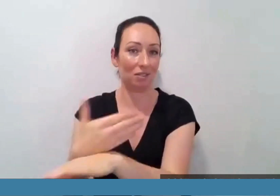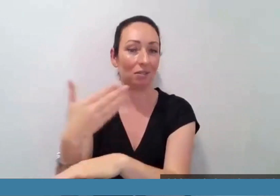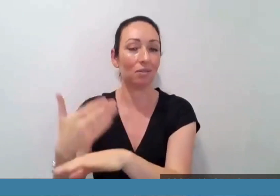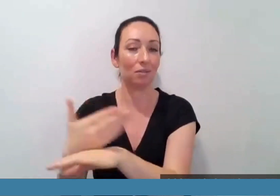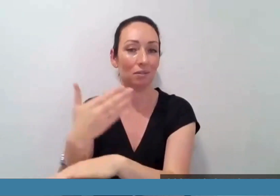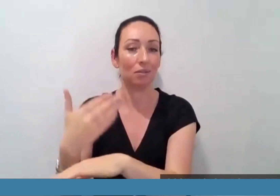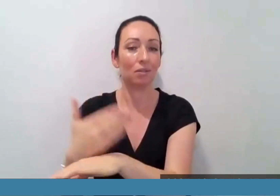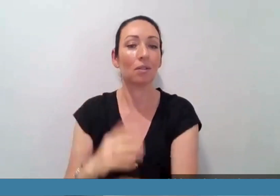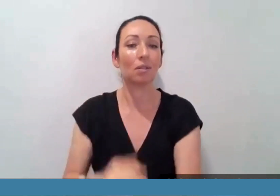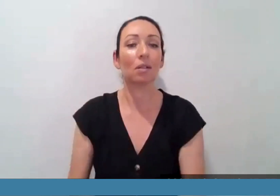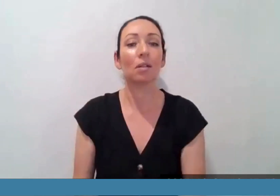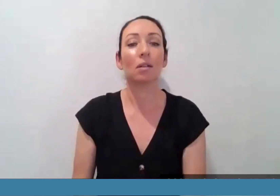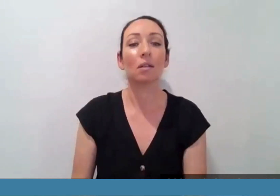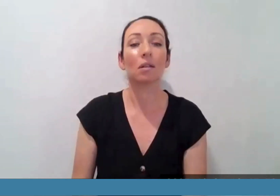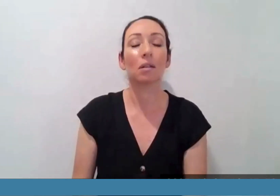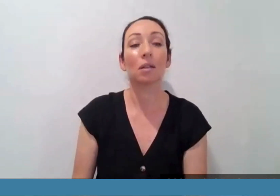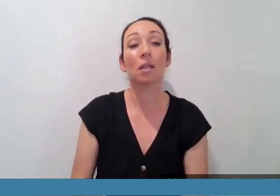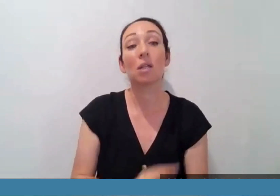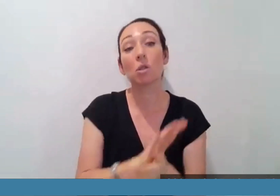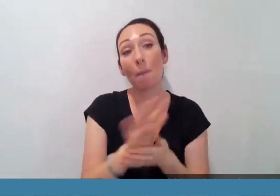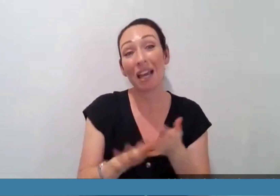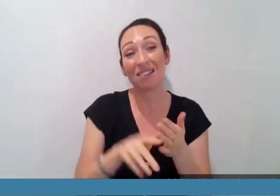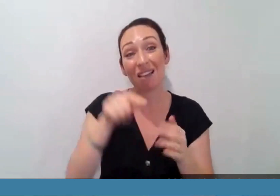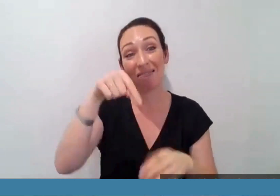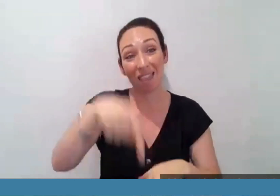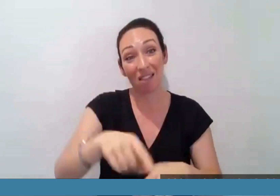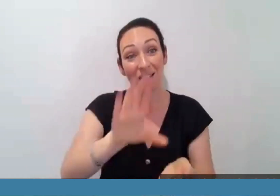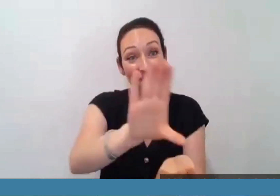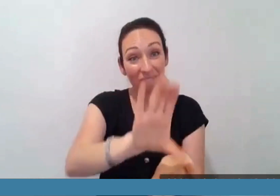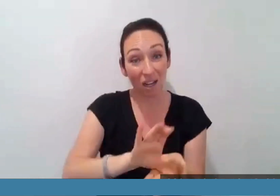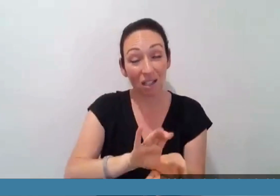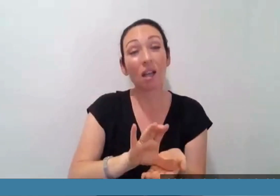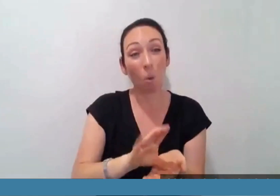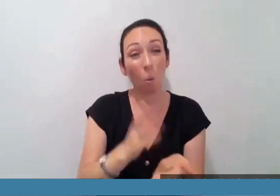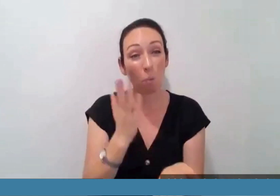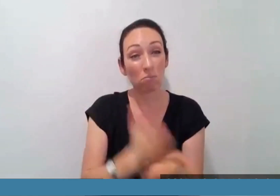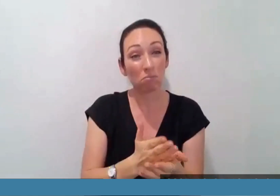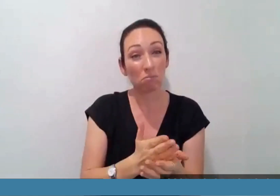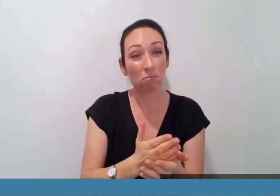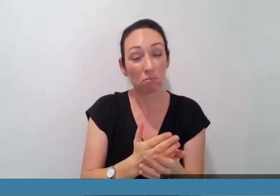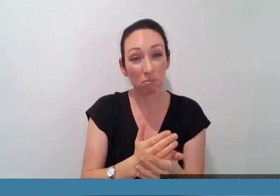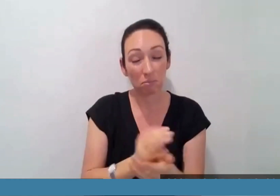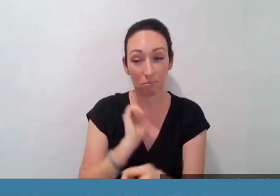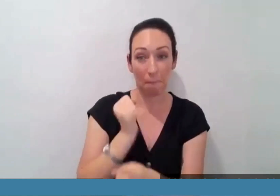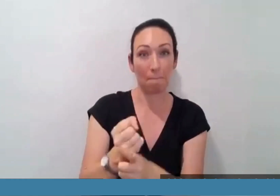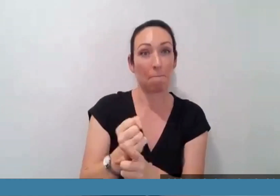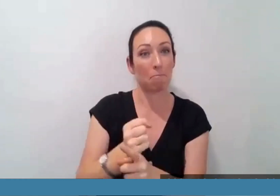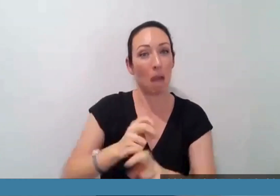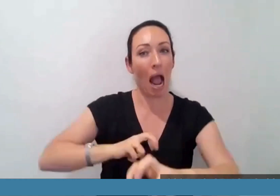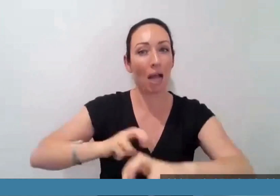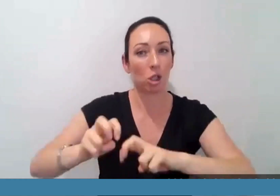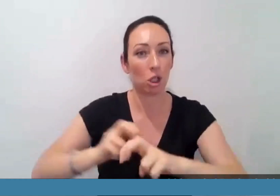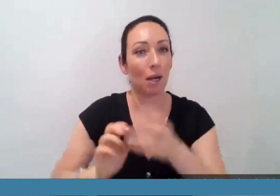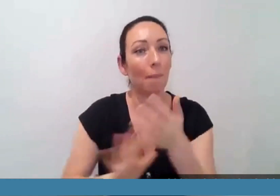This round is about turning existing evidence into action. We're not looking for new programs or